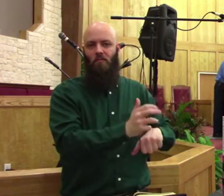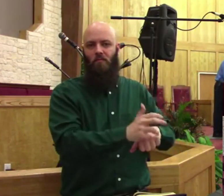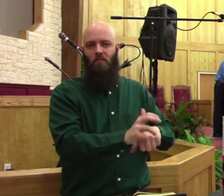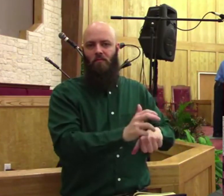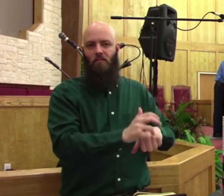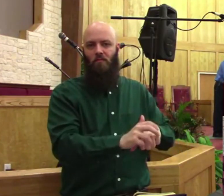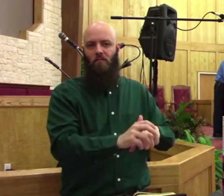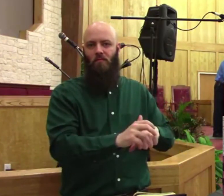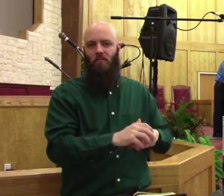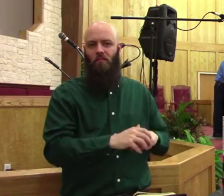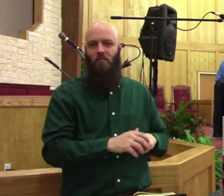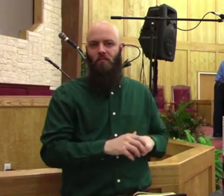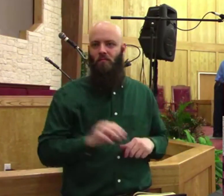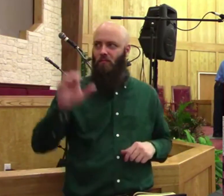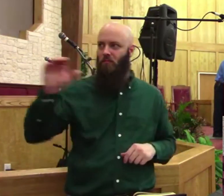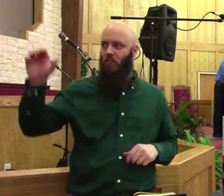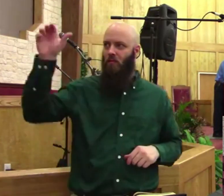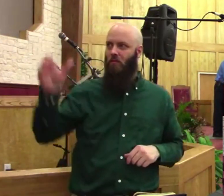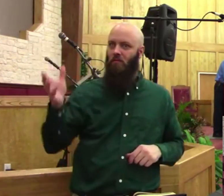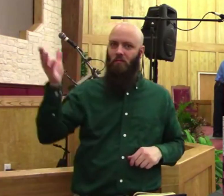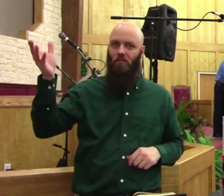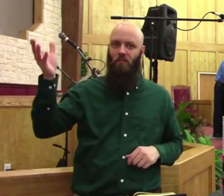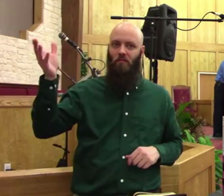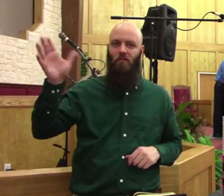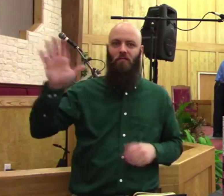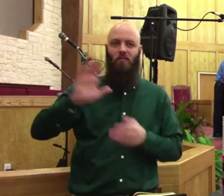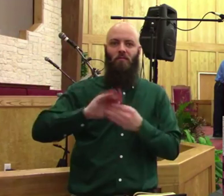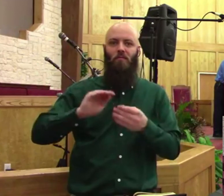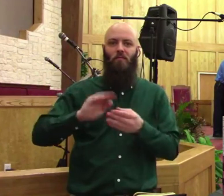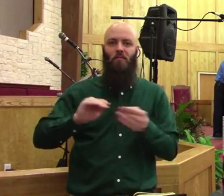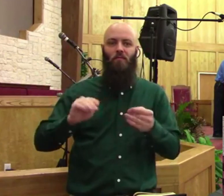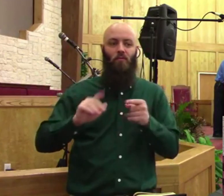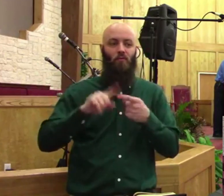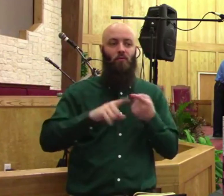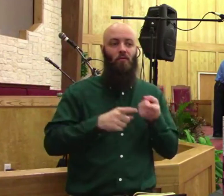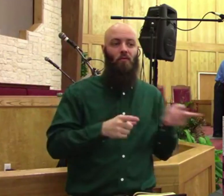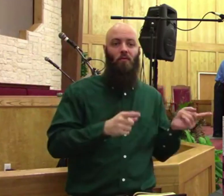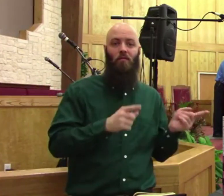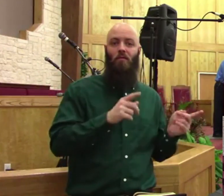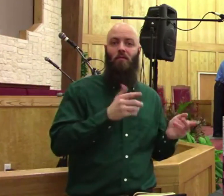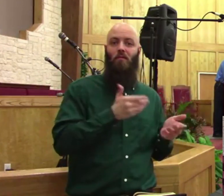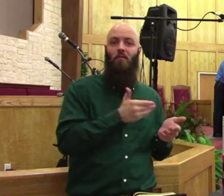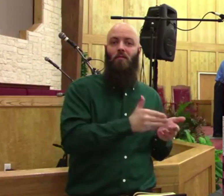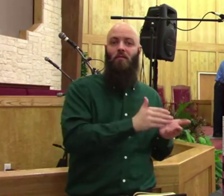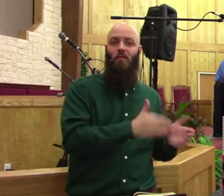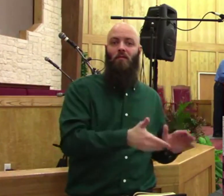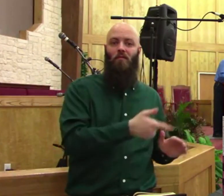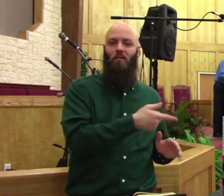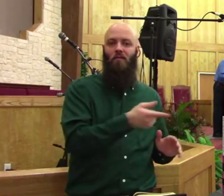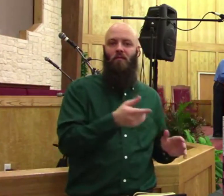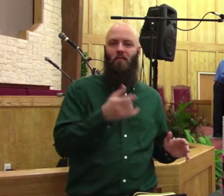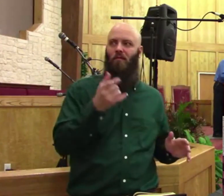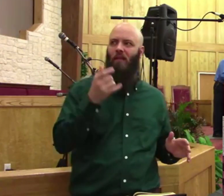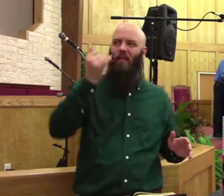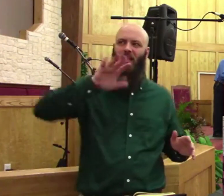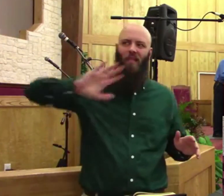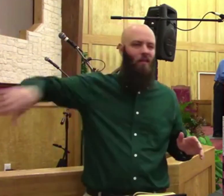to those who are perishing foolish. I'll just read a couple of verses as Paul enters into Corinthians.